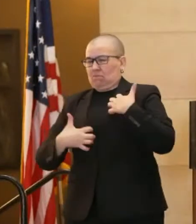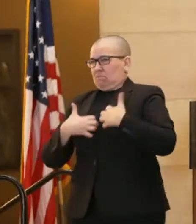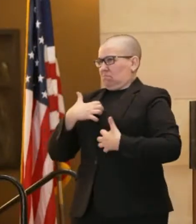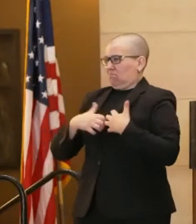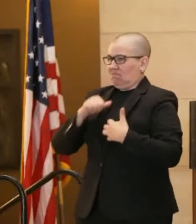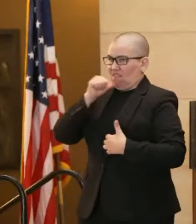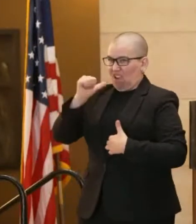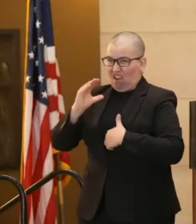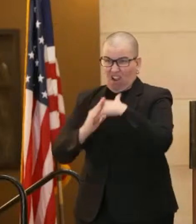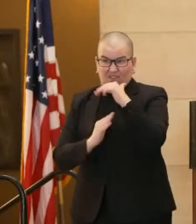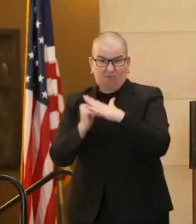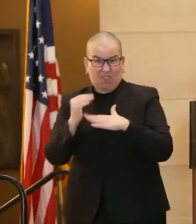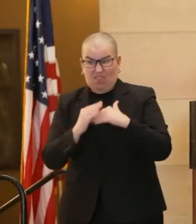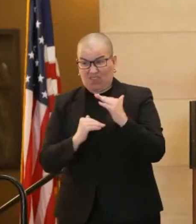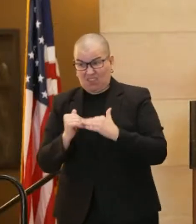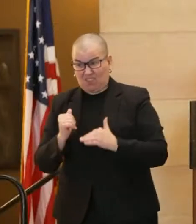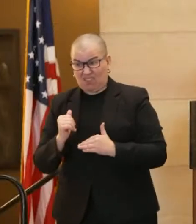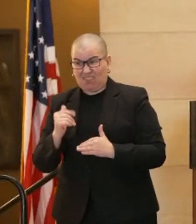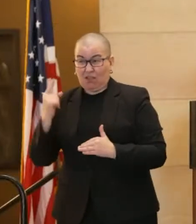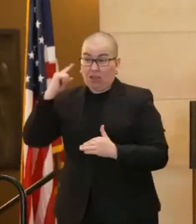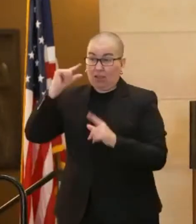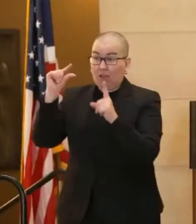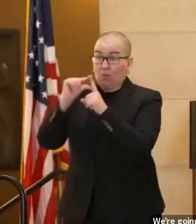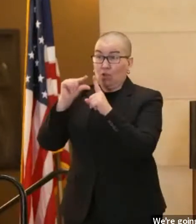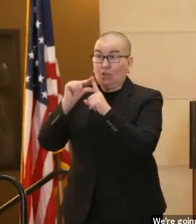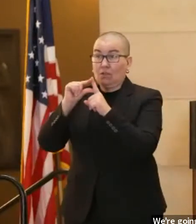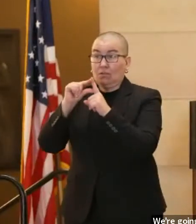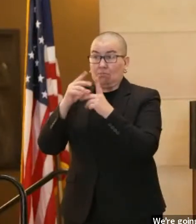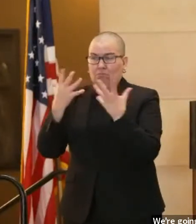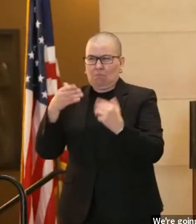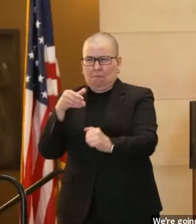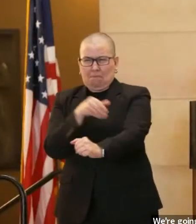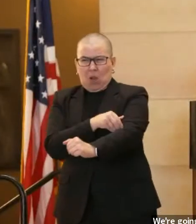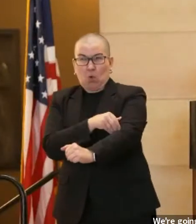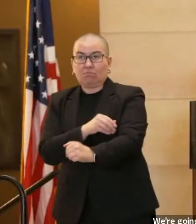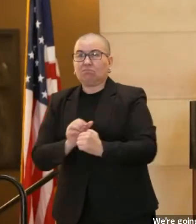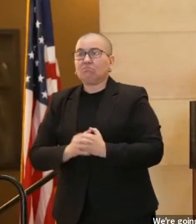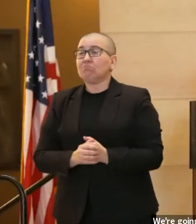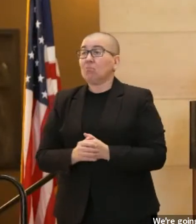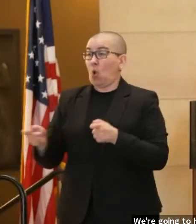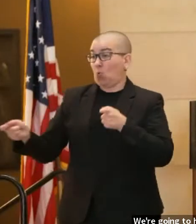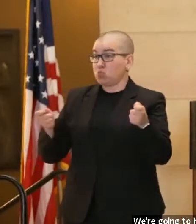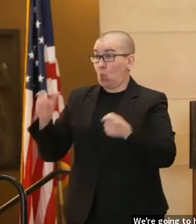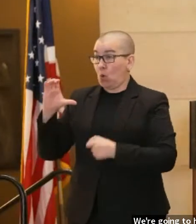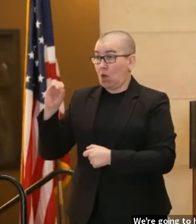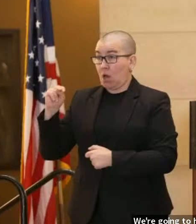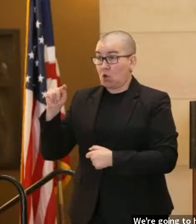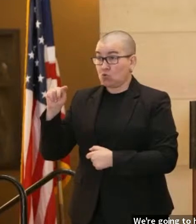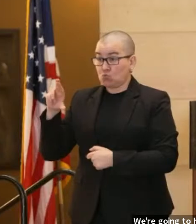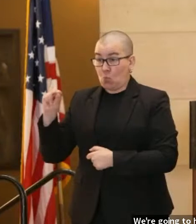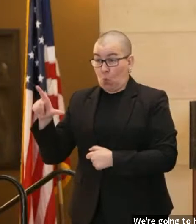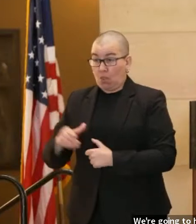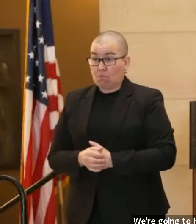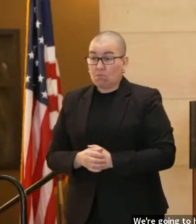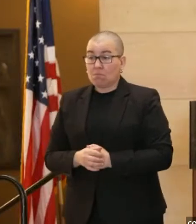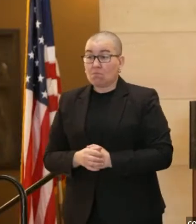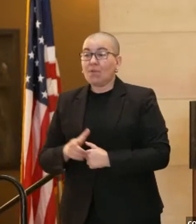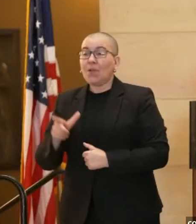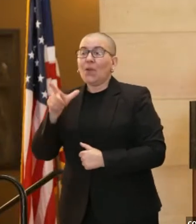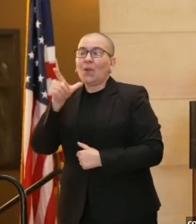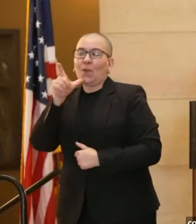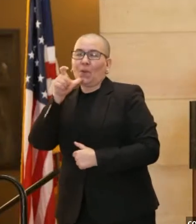hear a lot about power and a lot about control and who should be controlled.